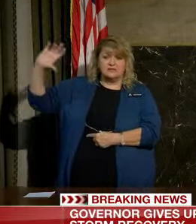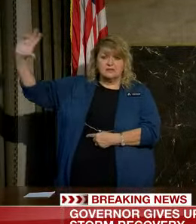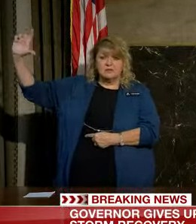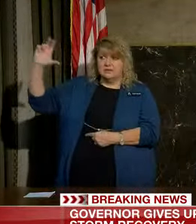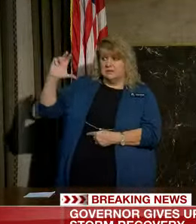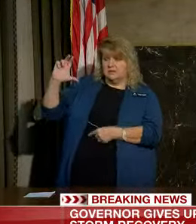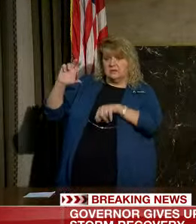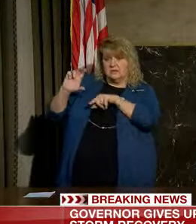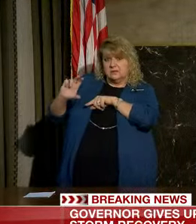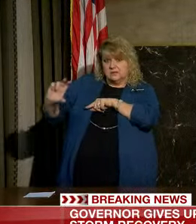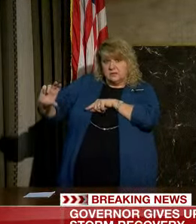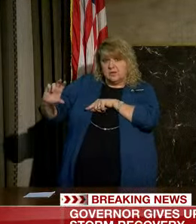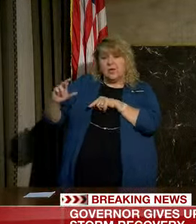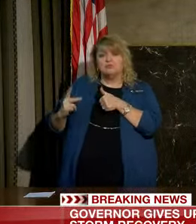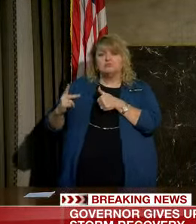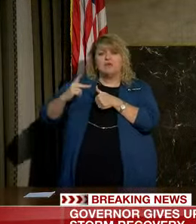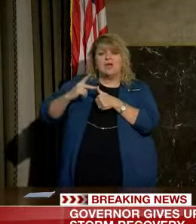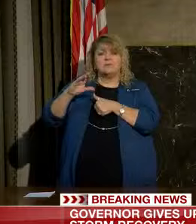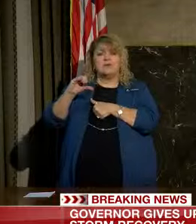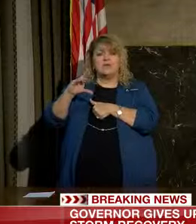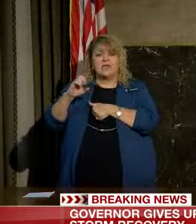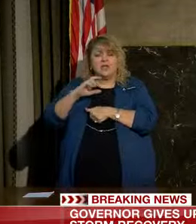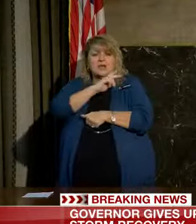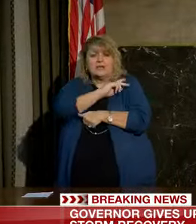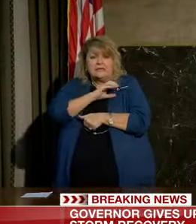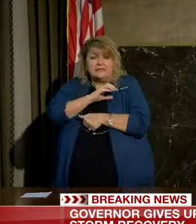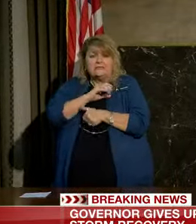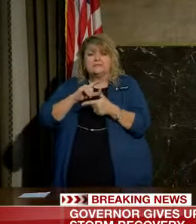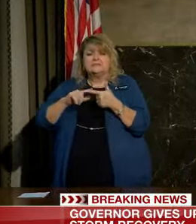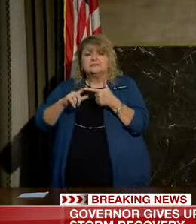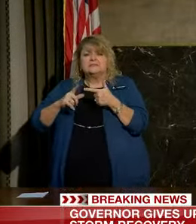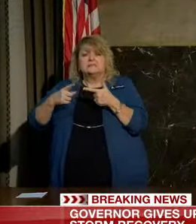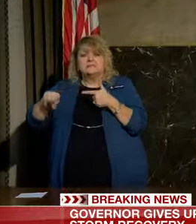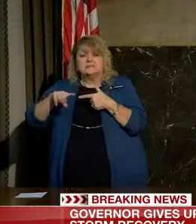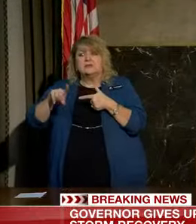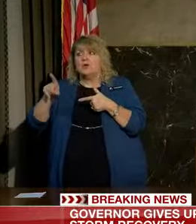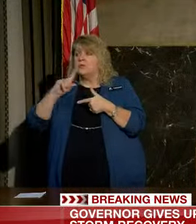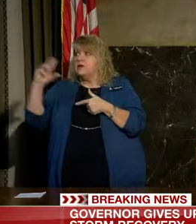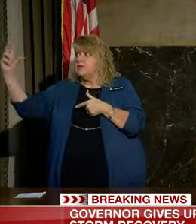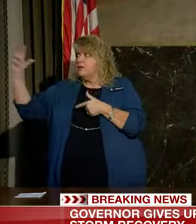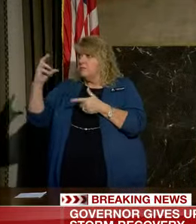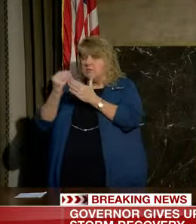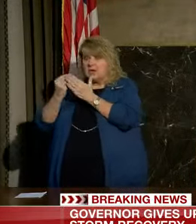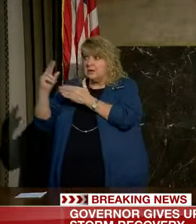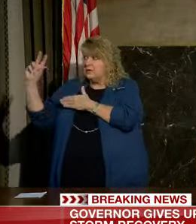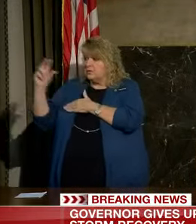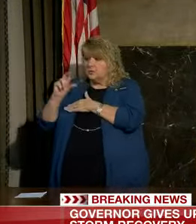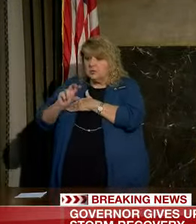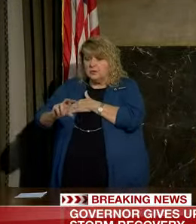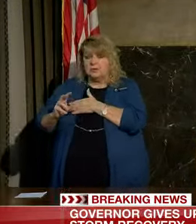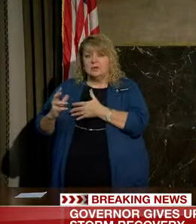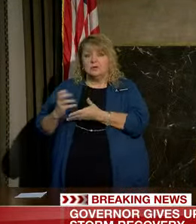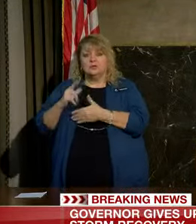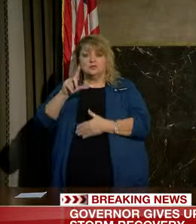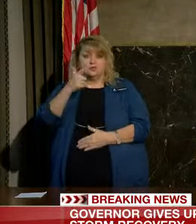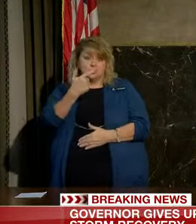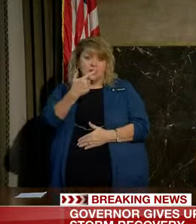clinics, federally qualified healthcare centers throughout the state of Louisiana that we're very appreciative of. It's going to be a total of $21